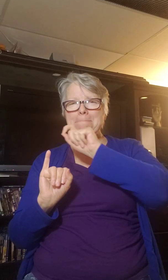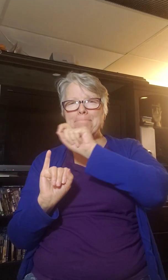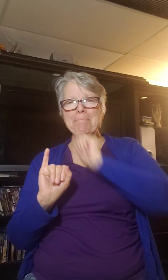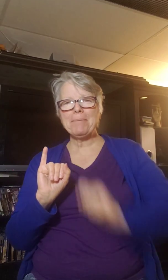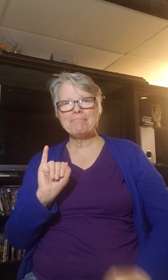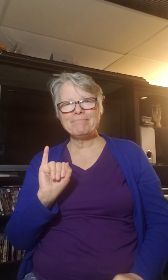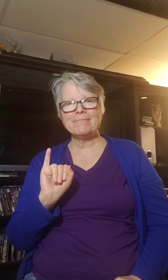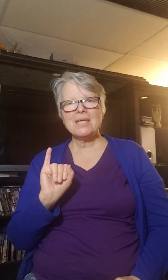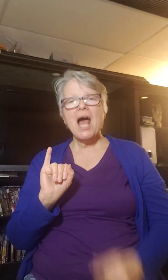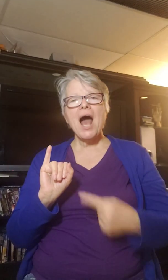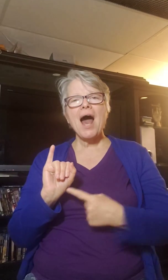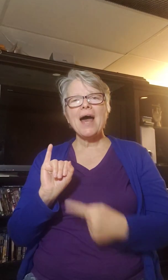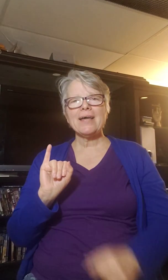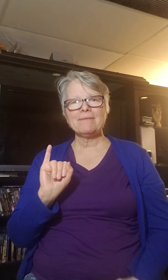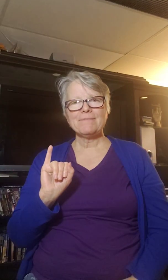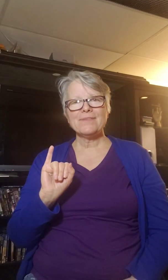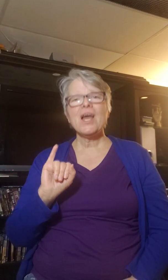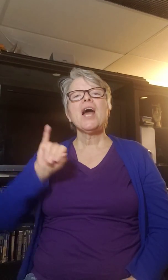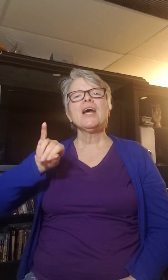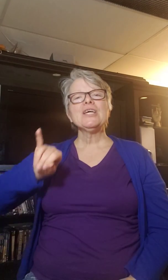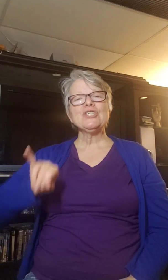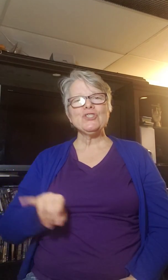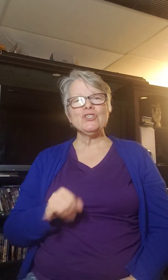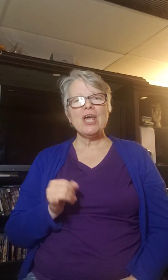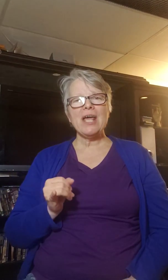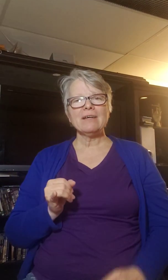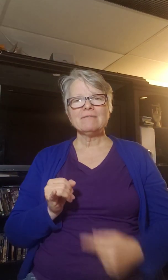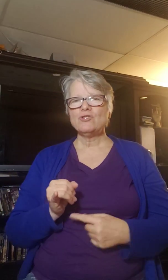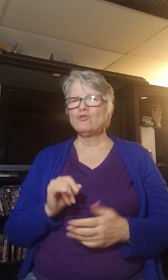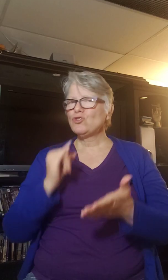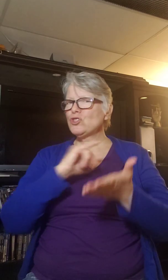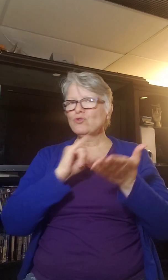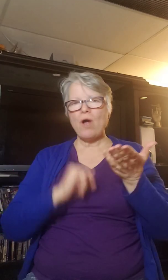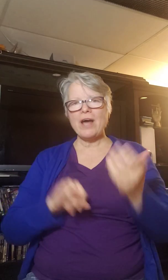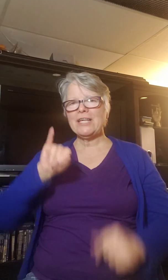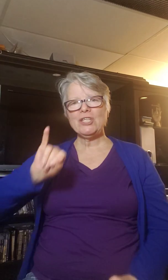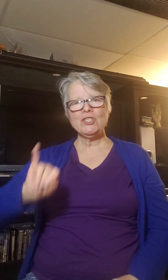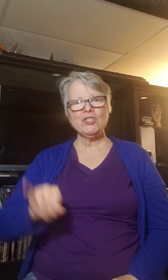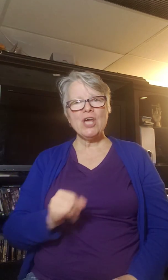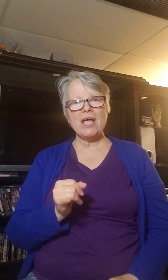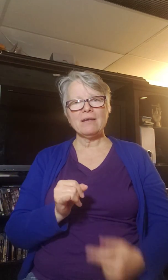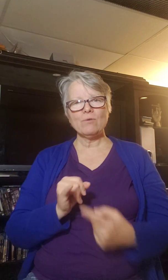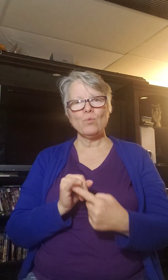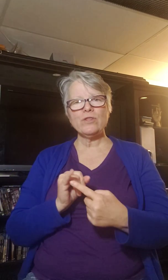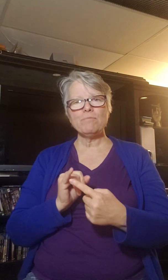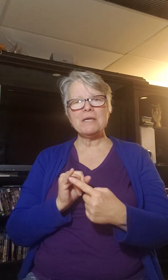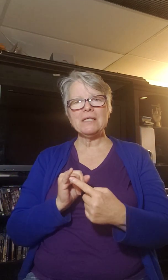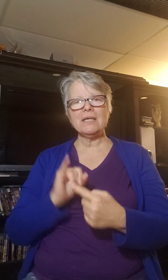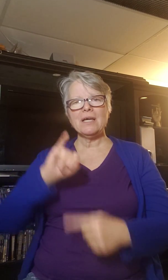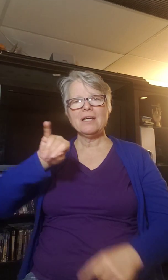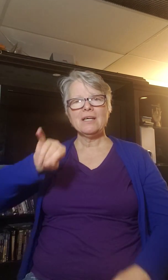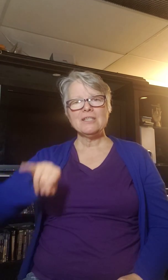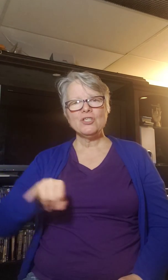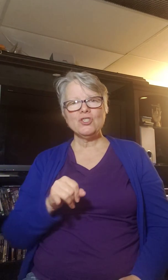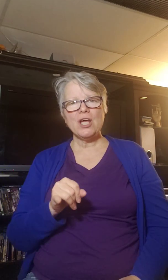Beep. I. J. Just draw it. J. With your pinky. J.